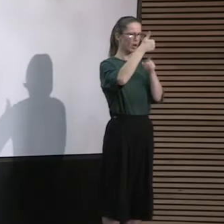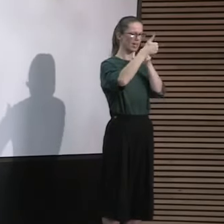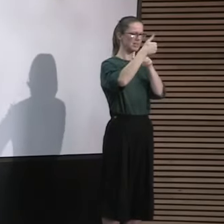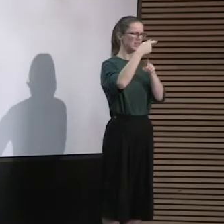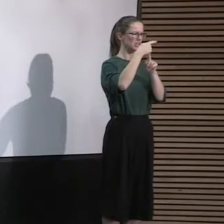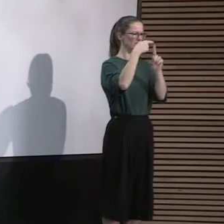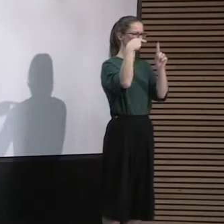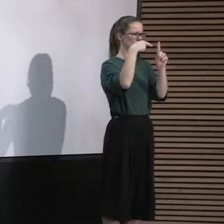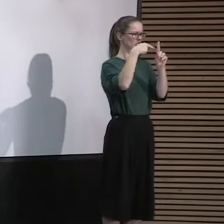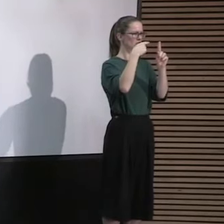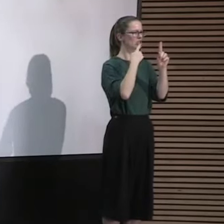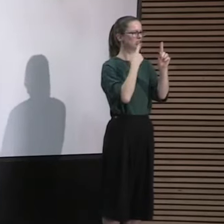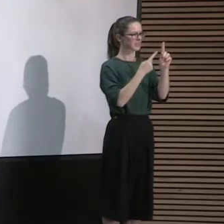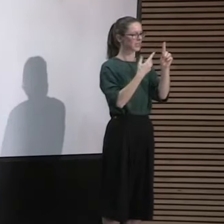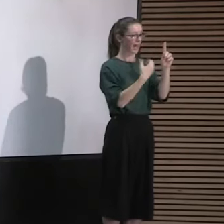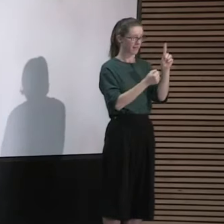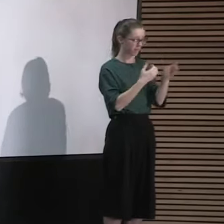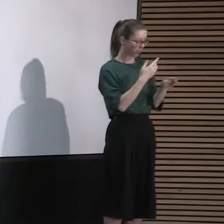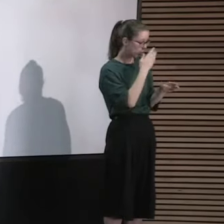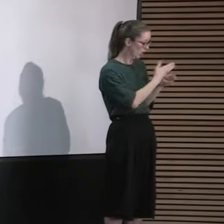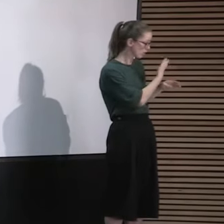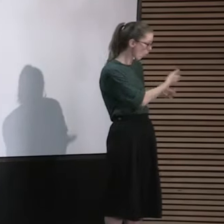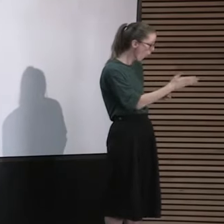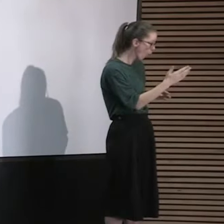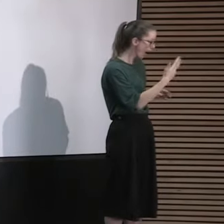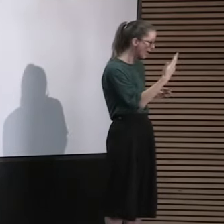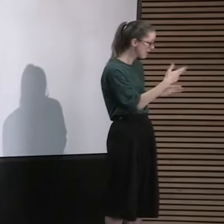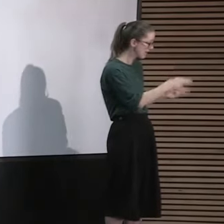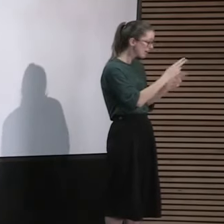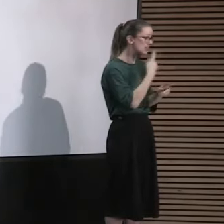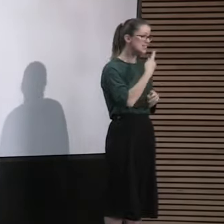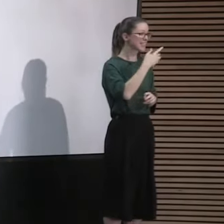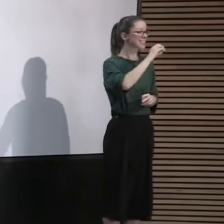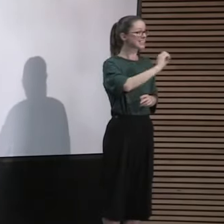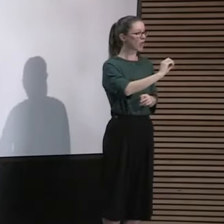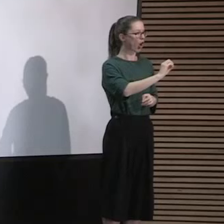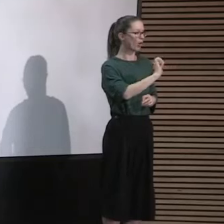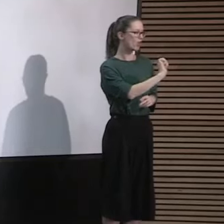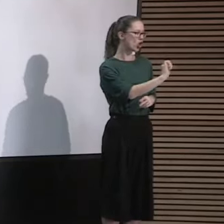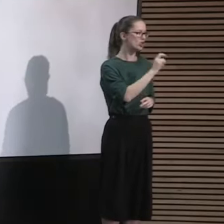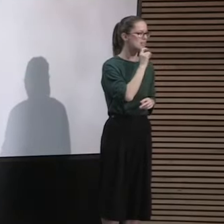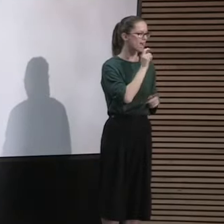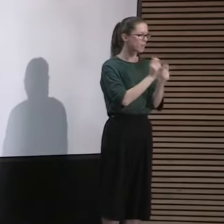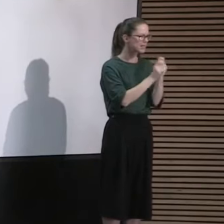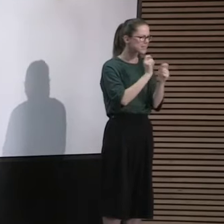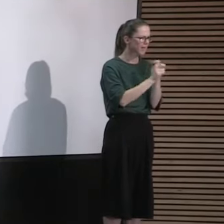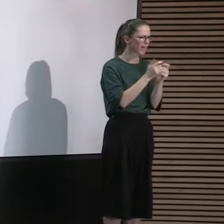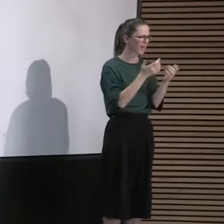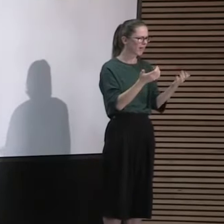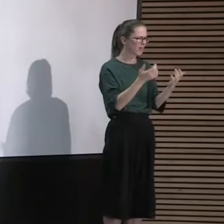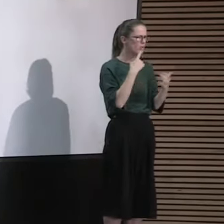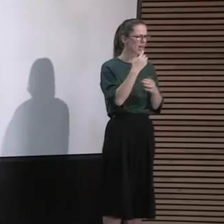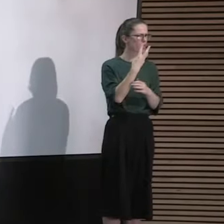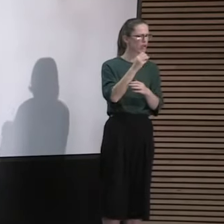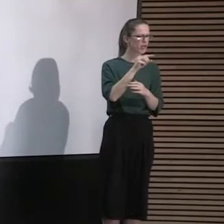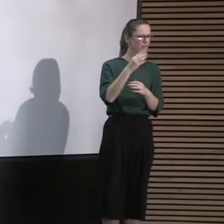and they have workers in all 18 managed isolation facilities, she said that 0 of her employees had been tested. So would that 30 to